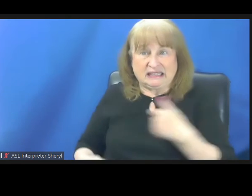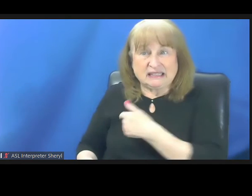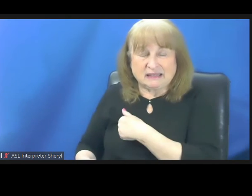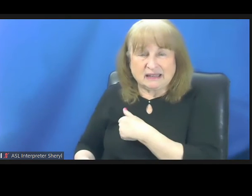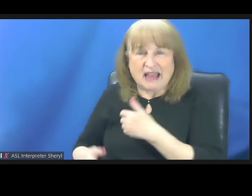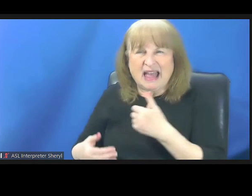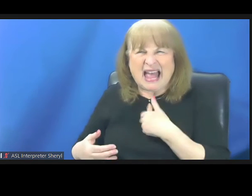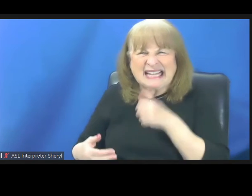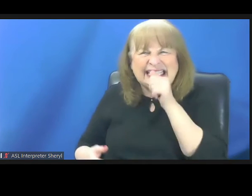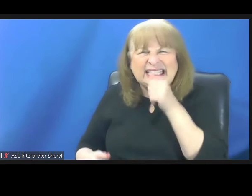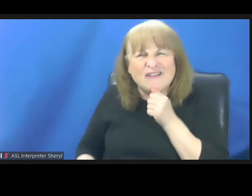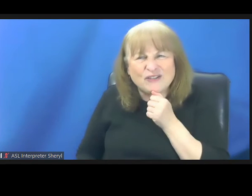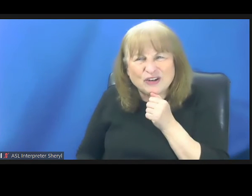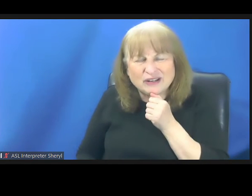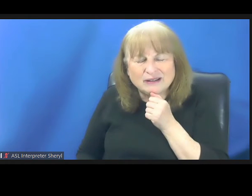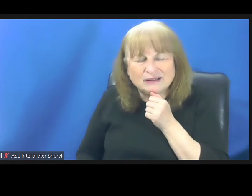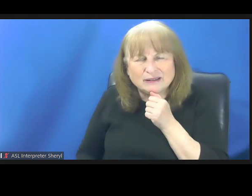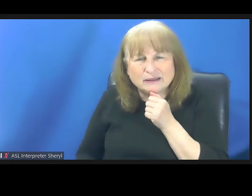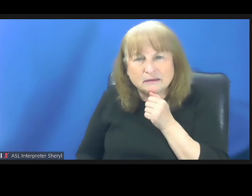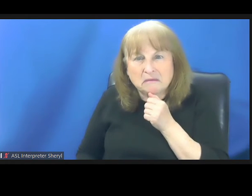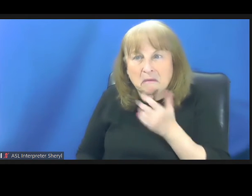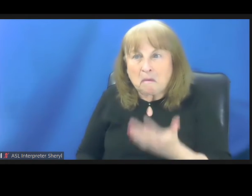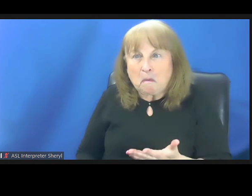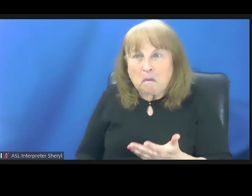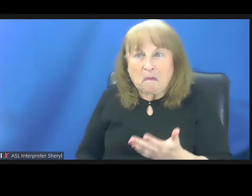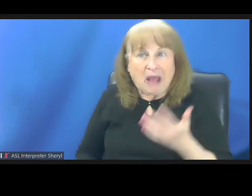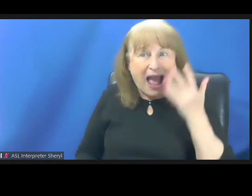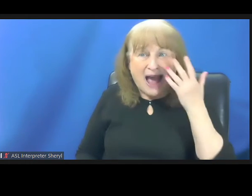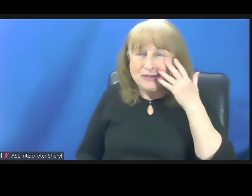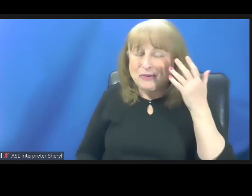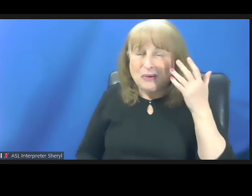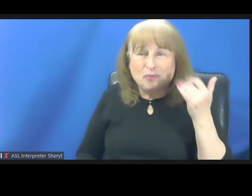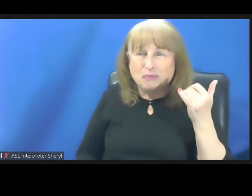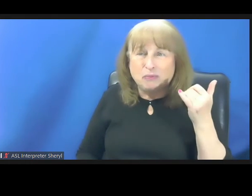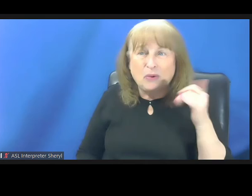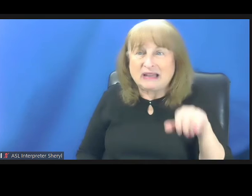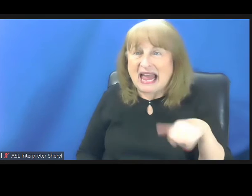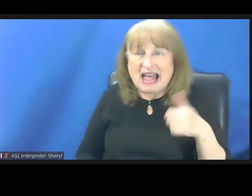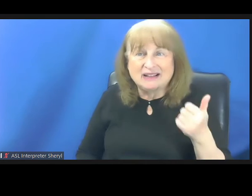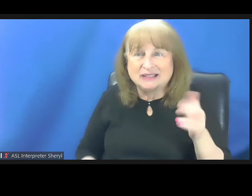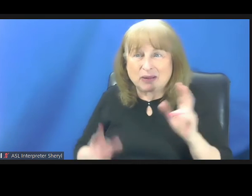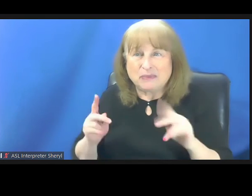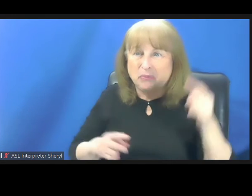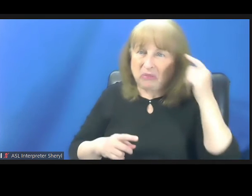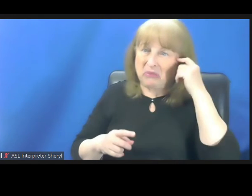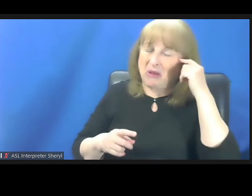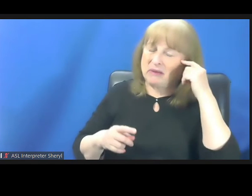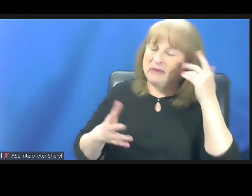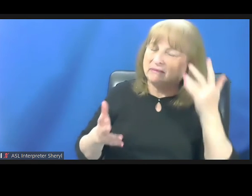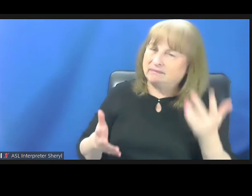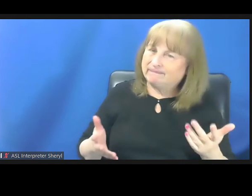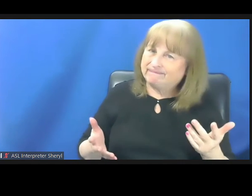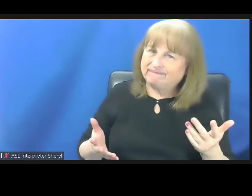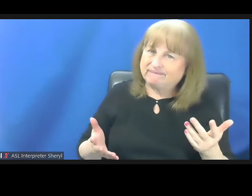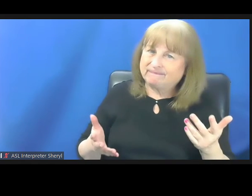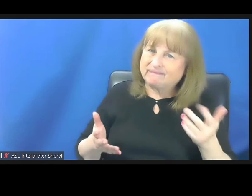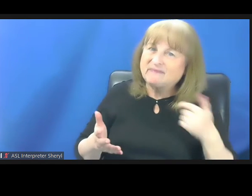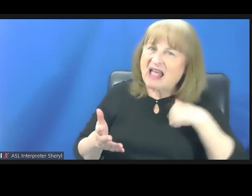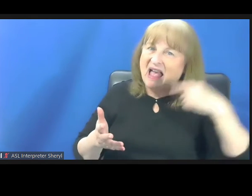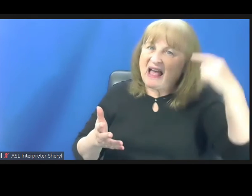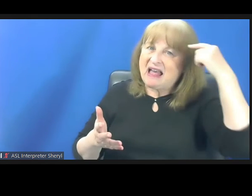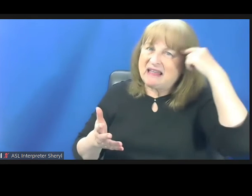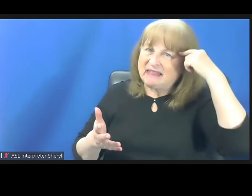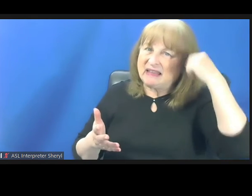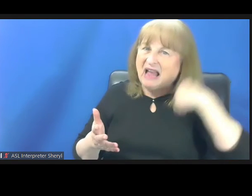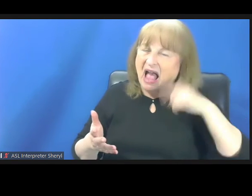kind of suffering. Mm-hmm. I don't know what that film then, what else they thought about. But I think I